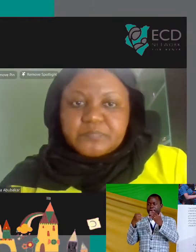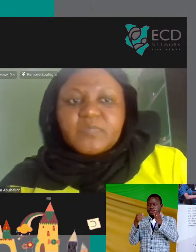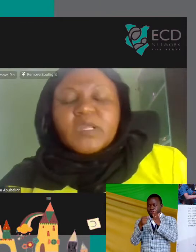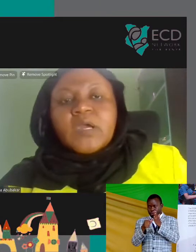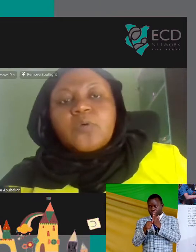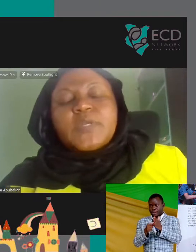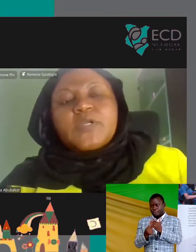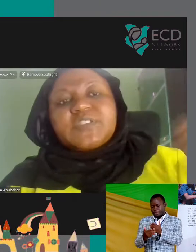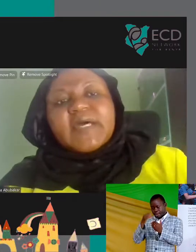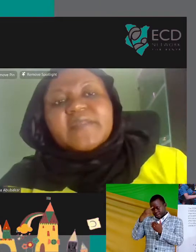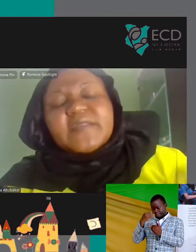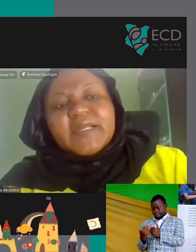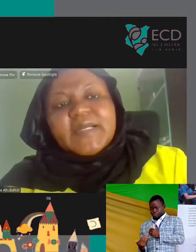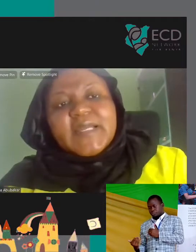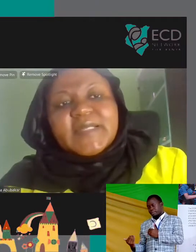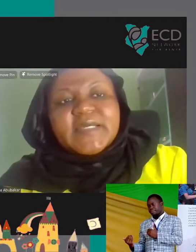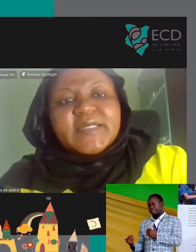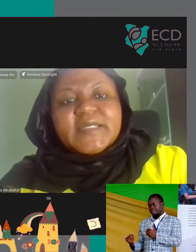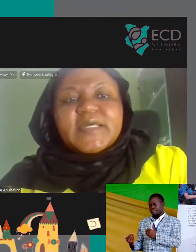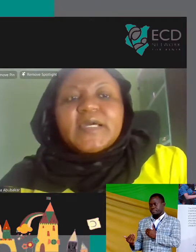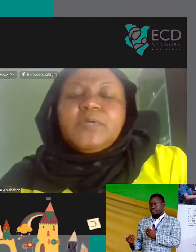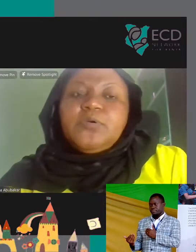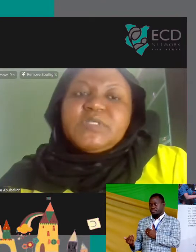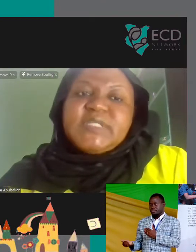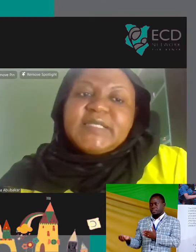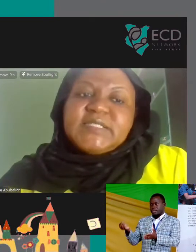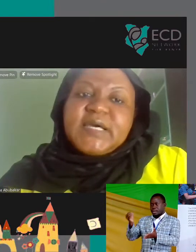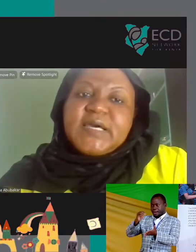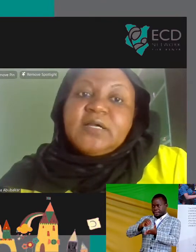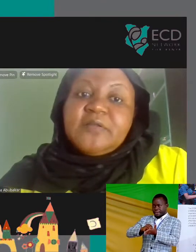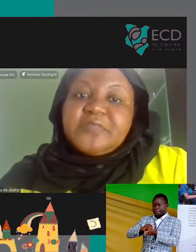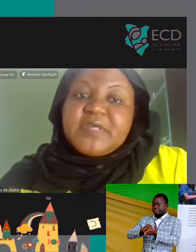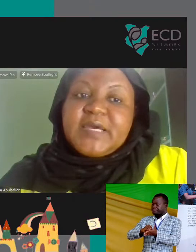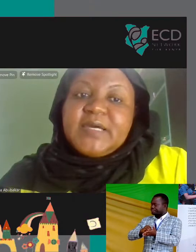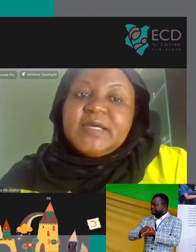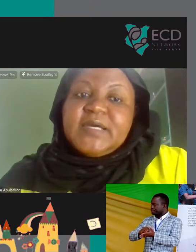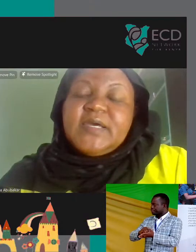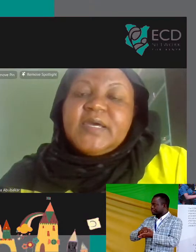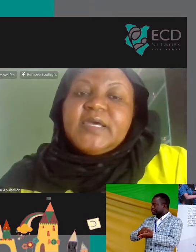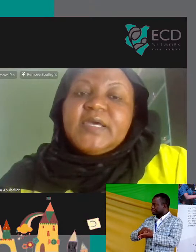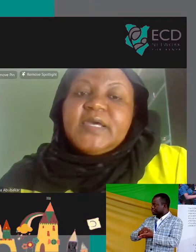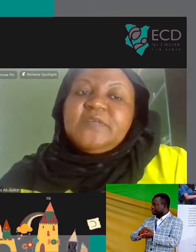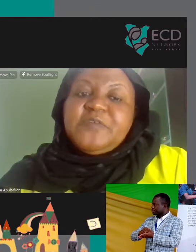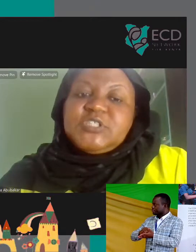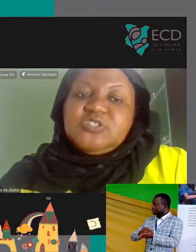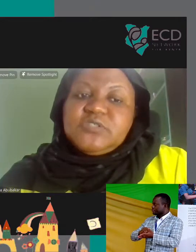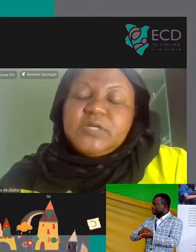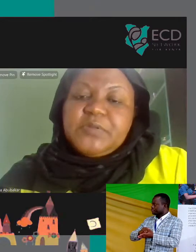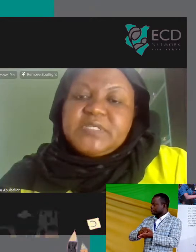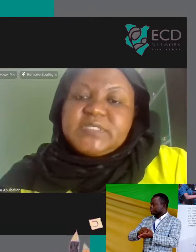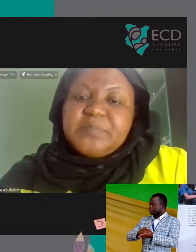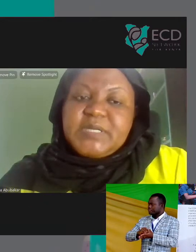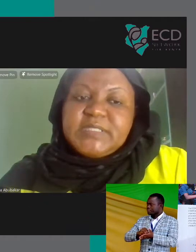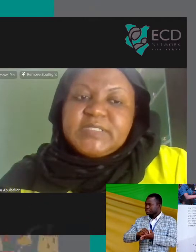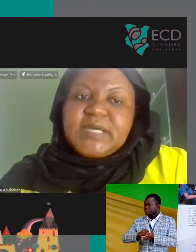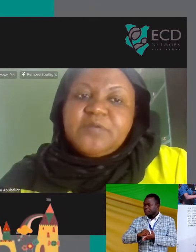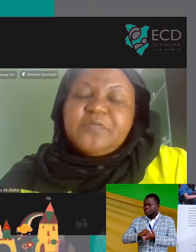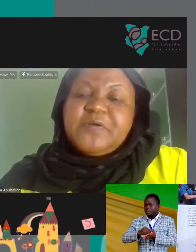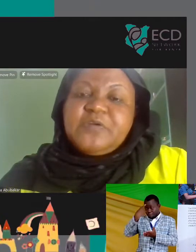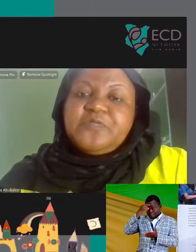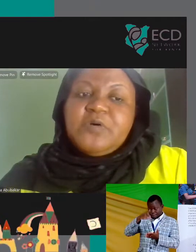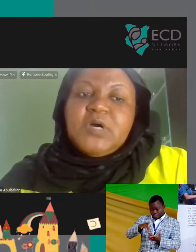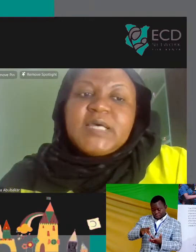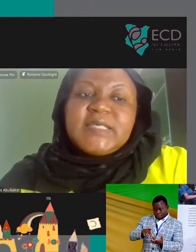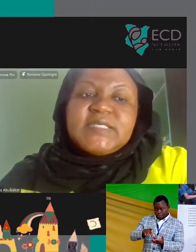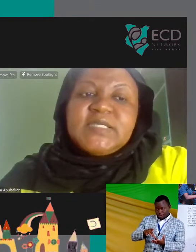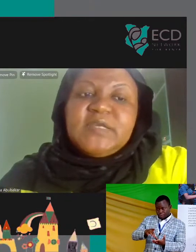We looked, other than learning and care, we looked at healthcare, especially for children with disability. And we